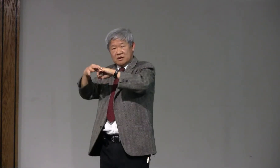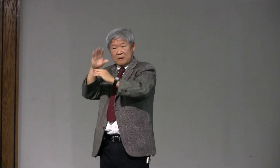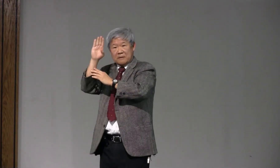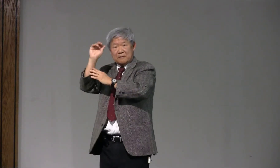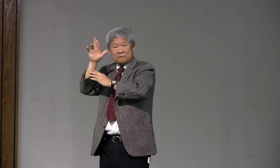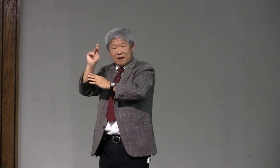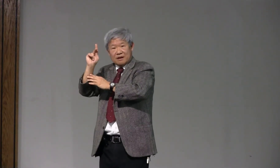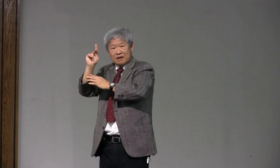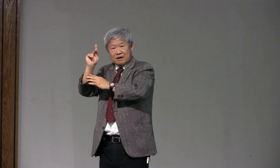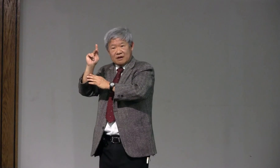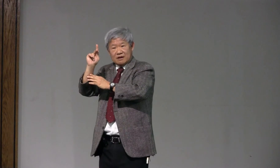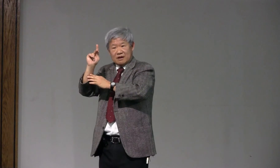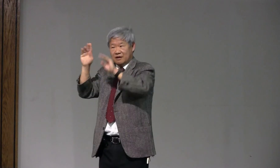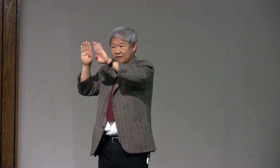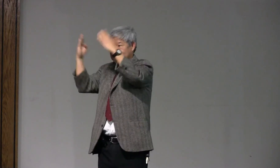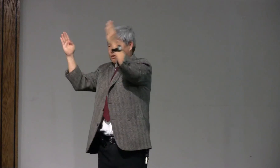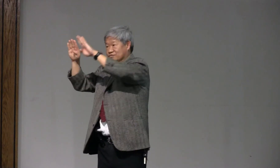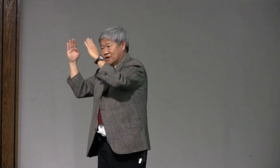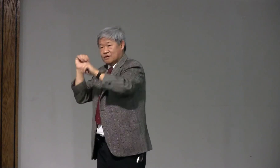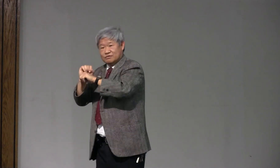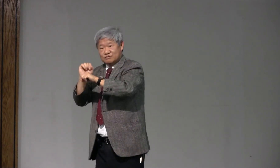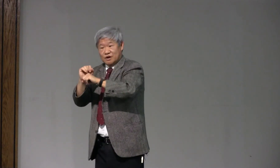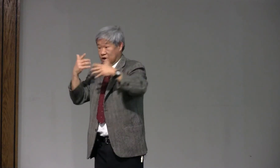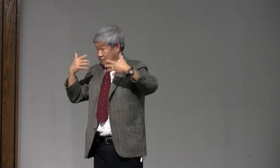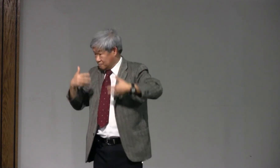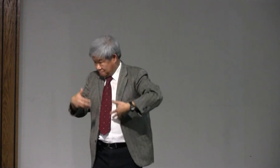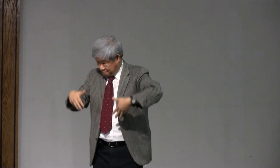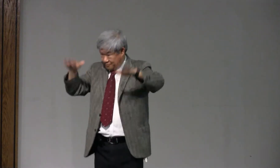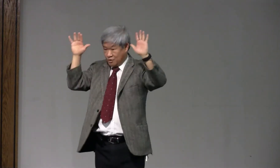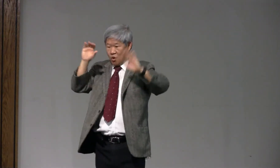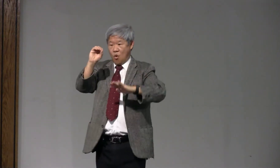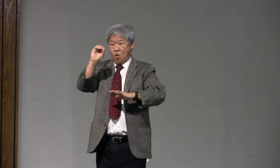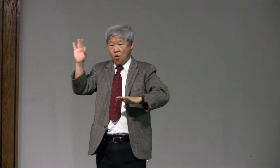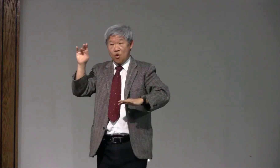Remember, on your earth, when you worked on the earth,